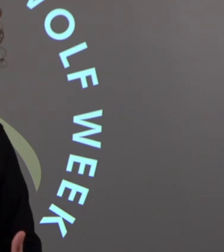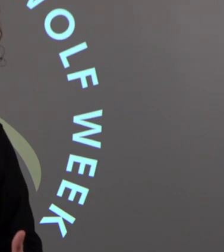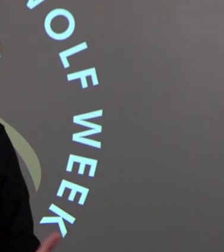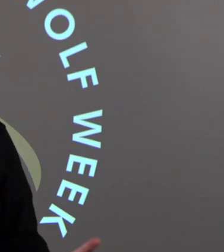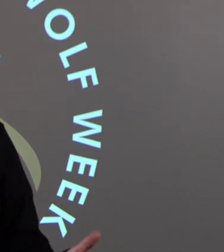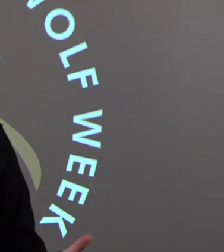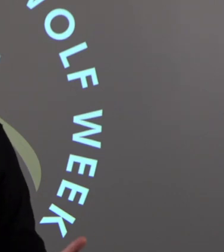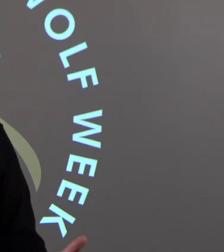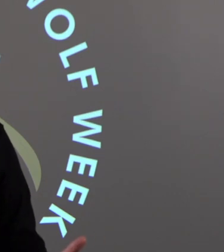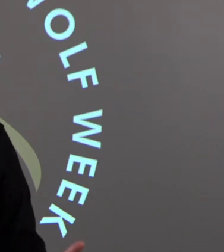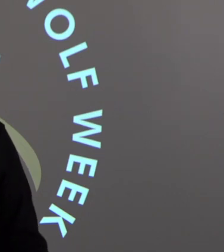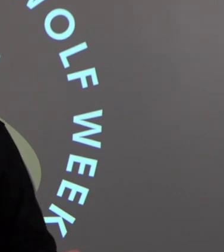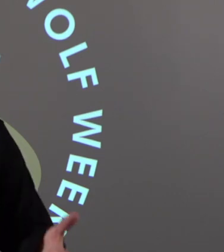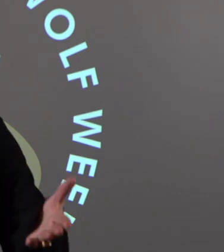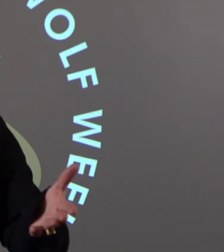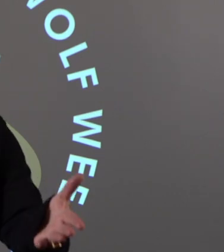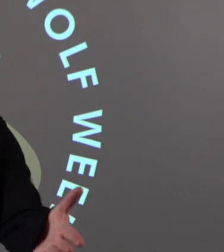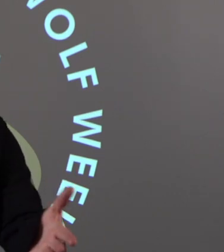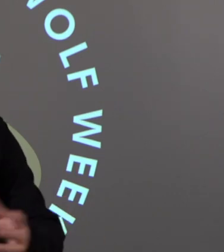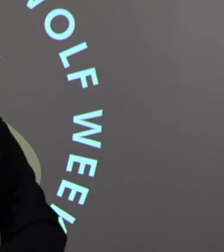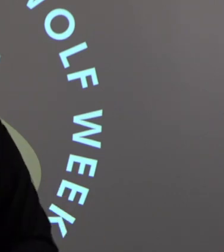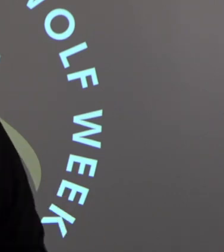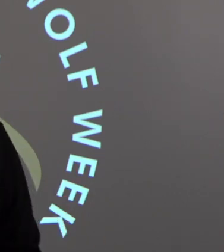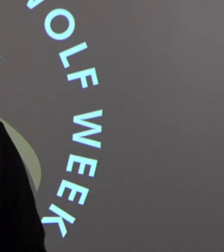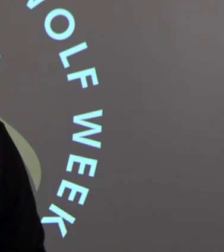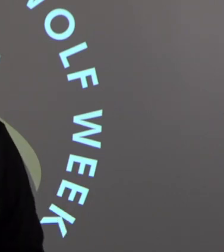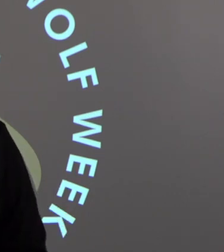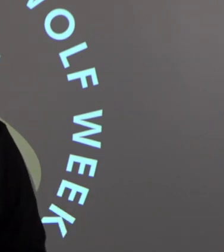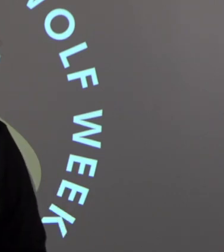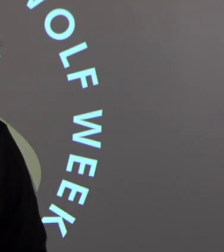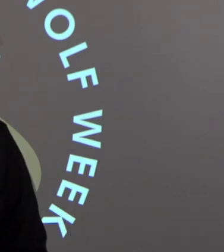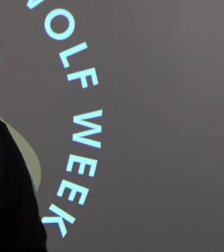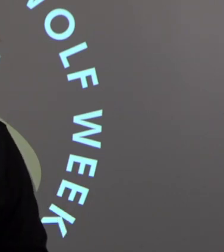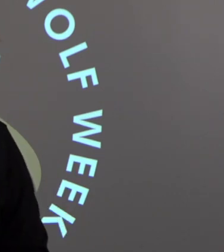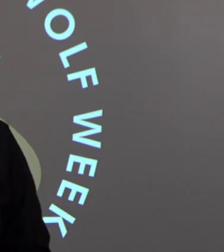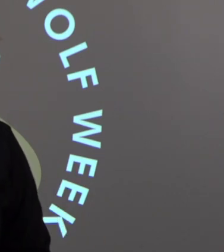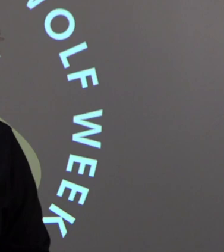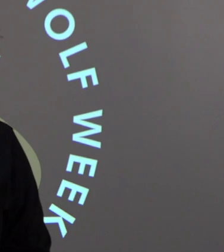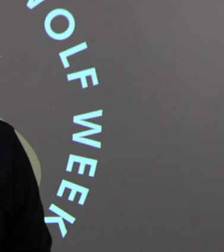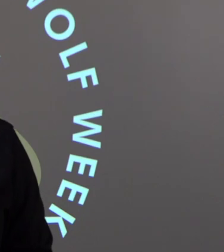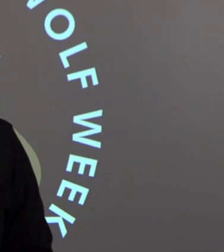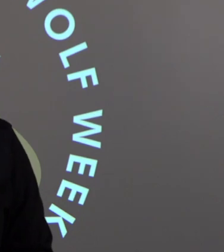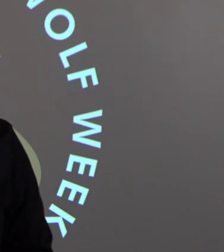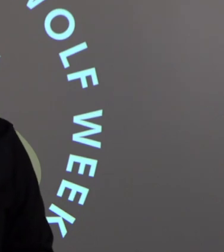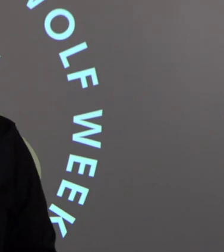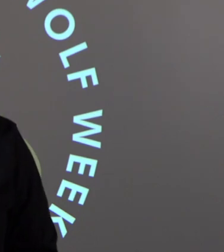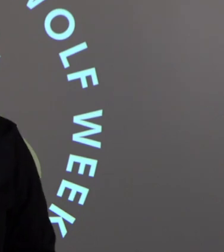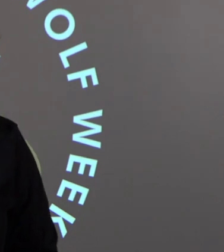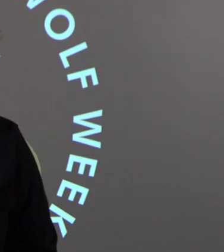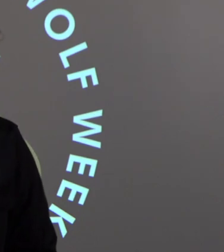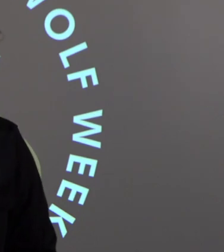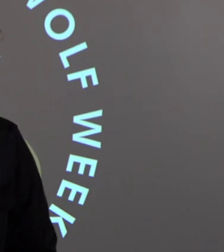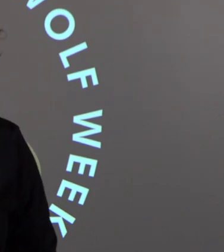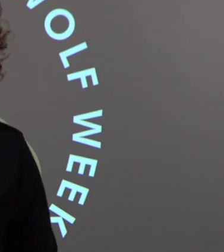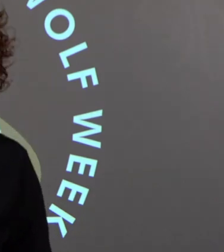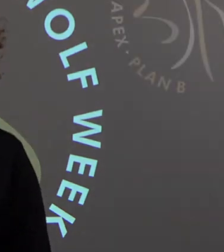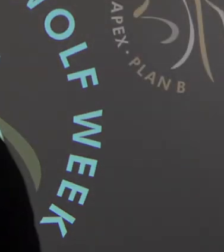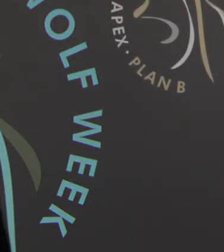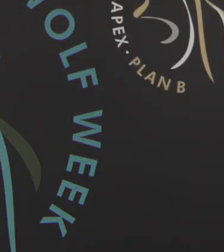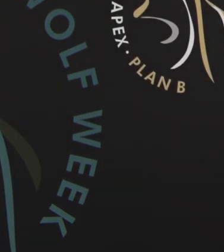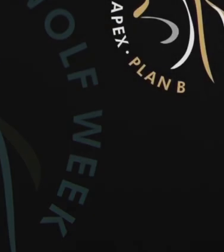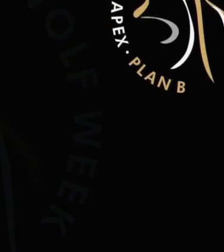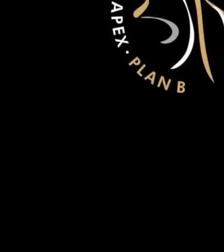in the Northwest and a few other things. Please enjoy her presentation. There will be a live Q&A following.